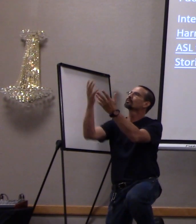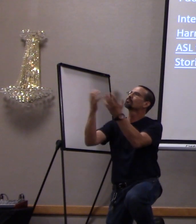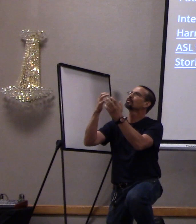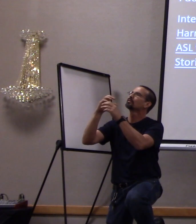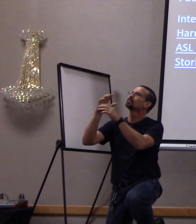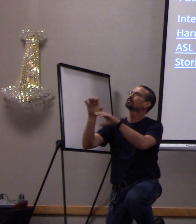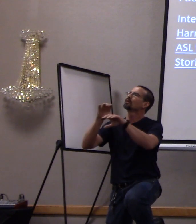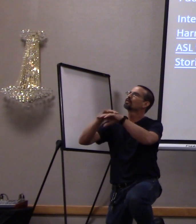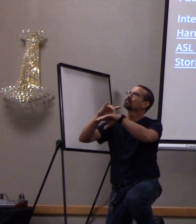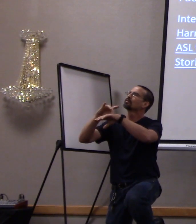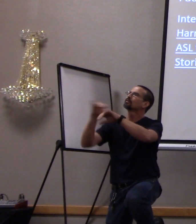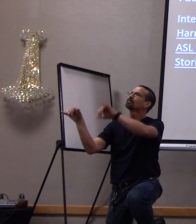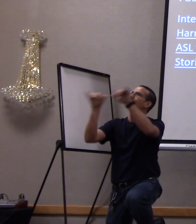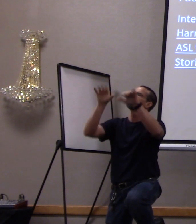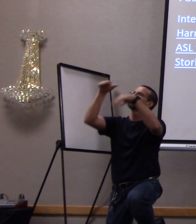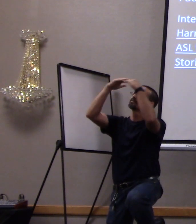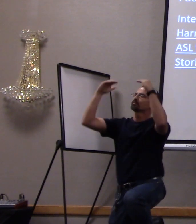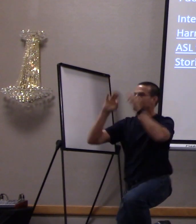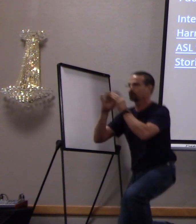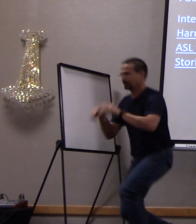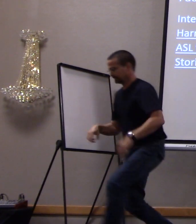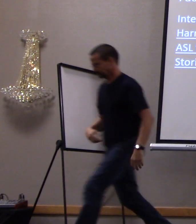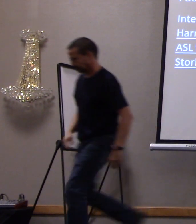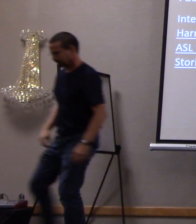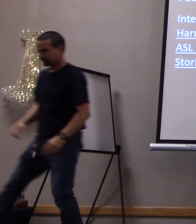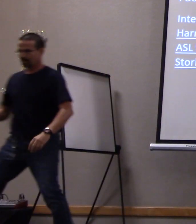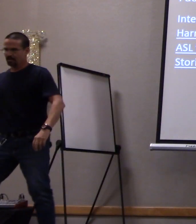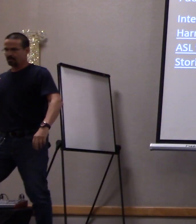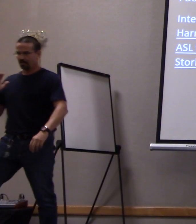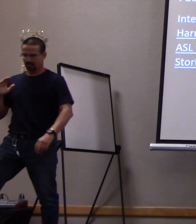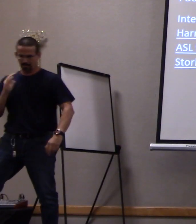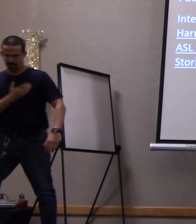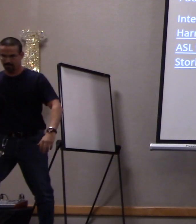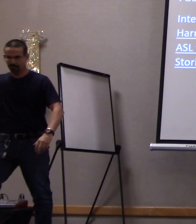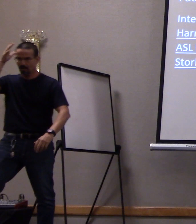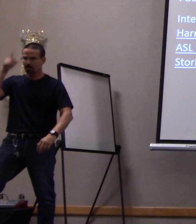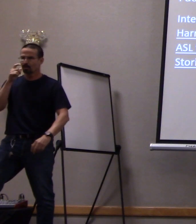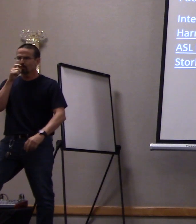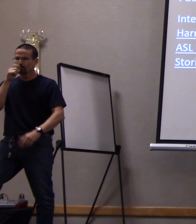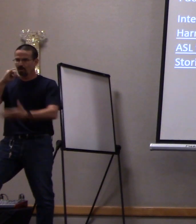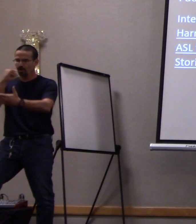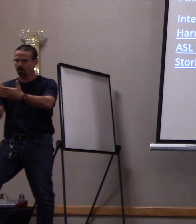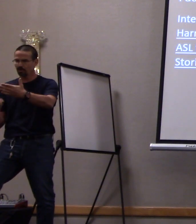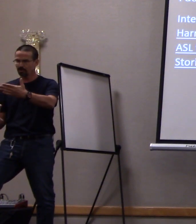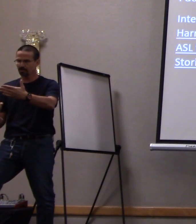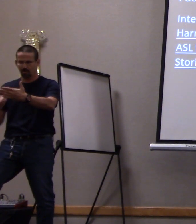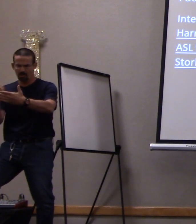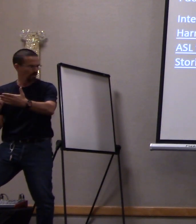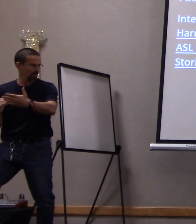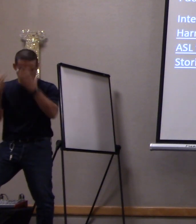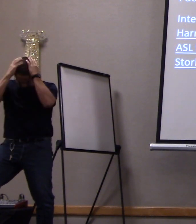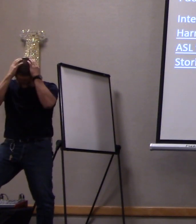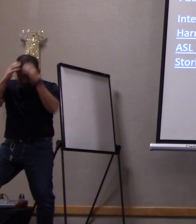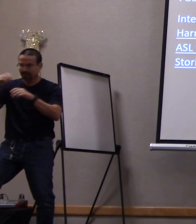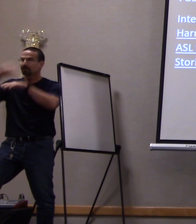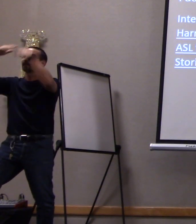thy name. Thy kingdom come, thy will be done," and the interpreter standing there going, "Our Father, who art